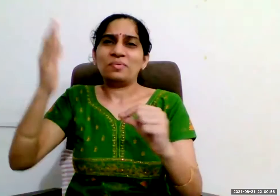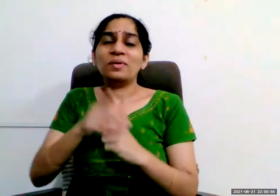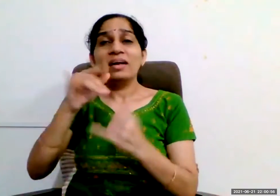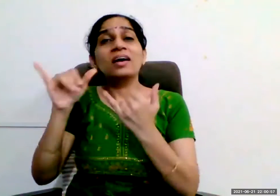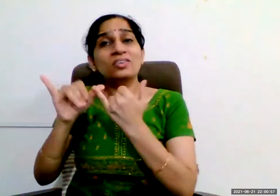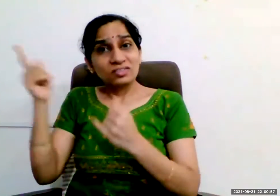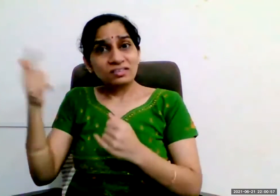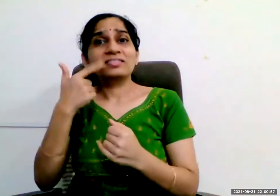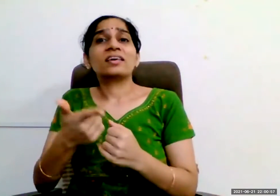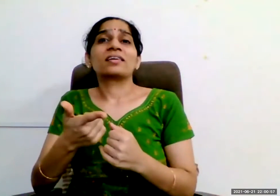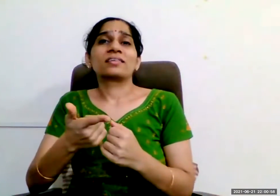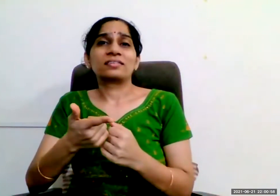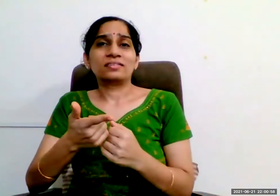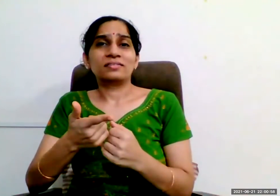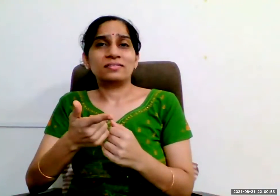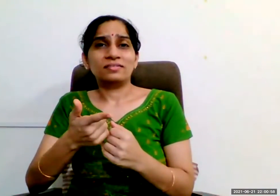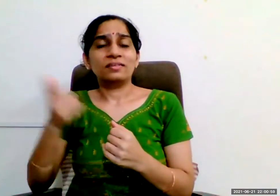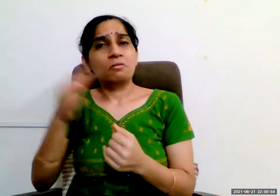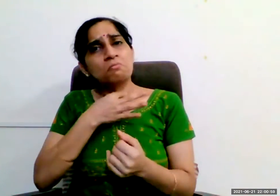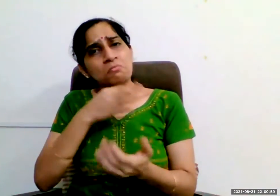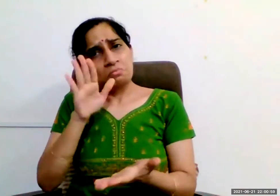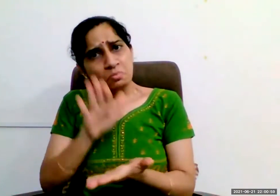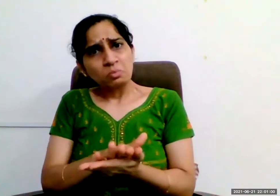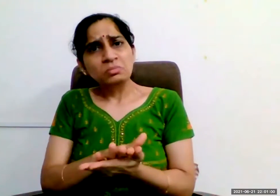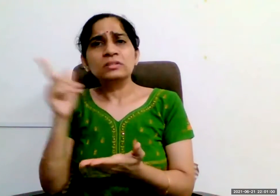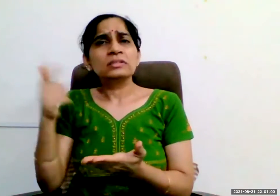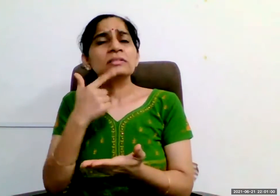And Krishna also assures something else in the last